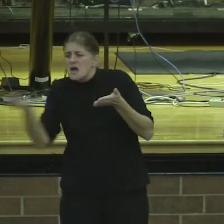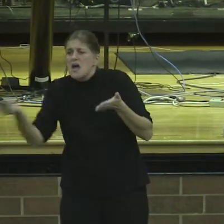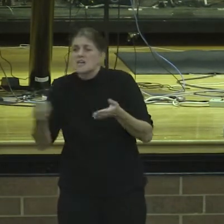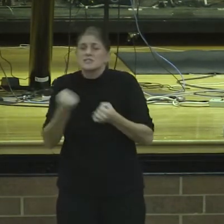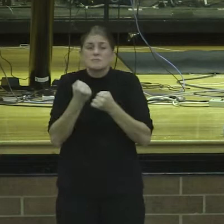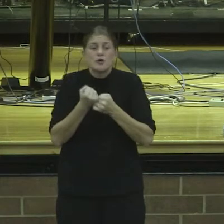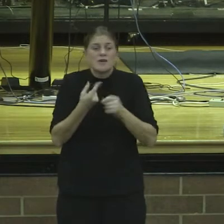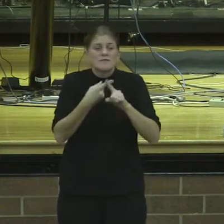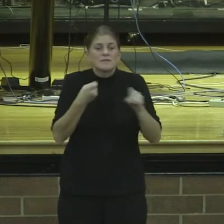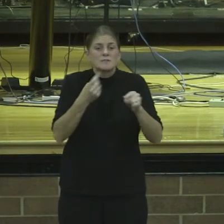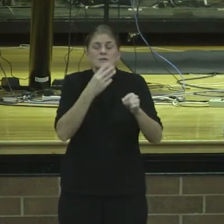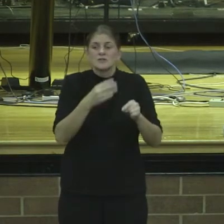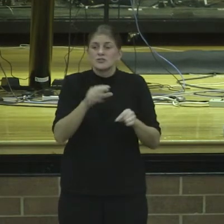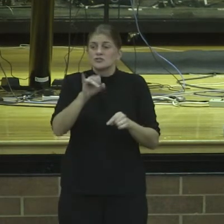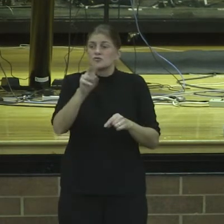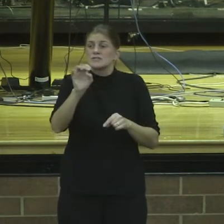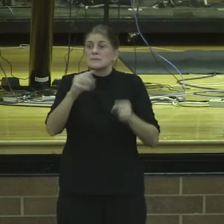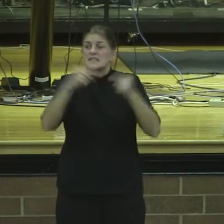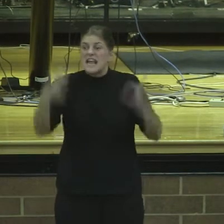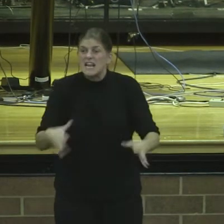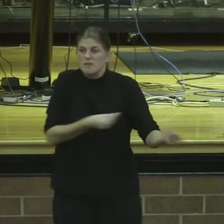it came from an enemy of Jerusalem.